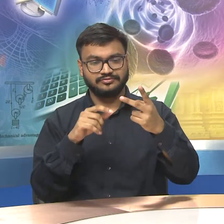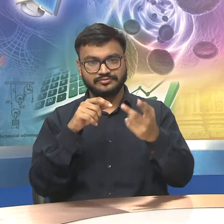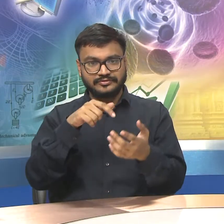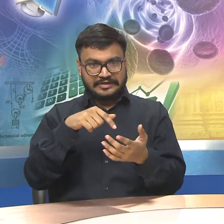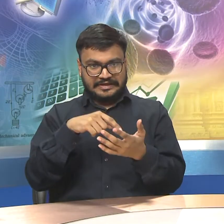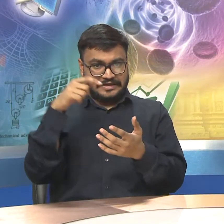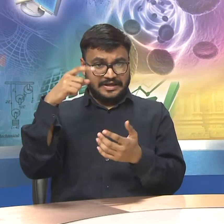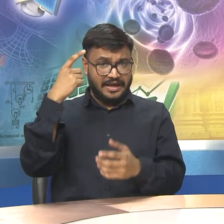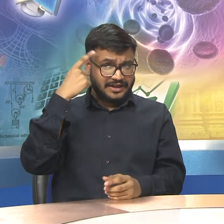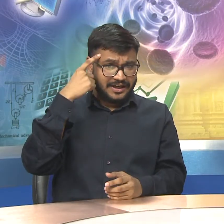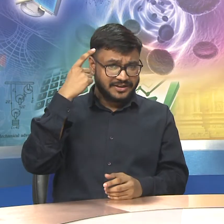Handshake.